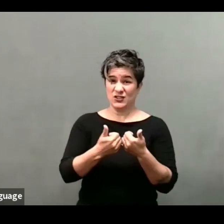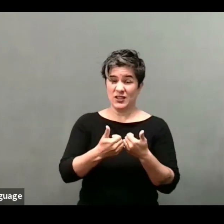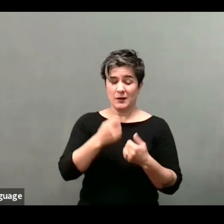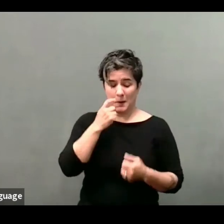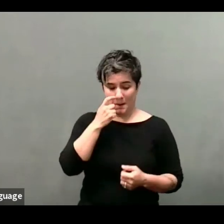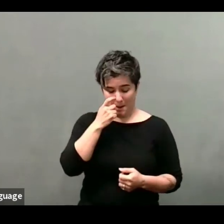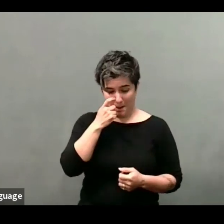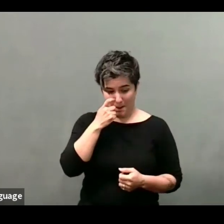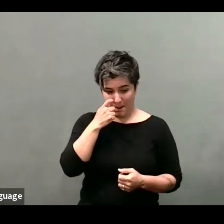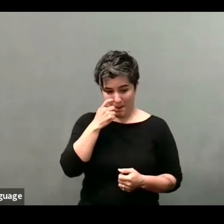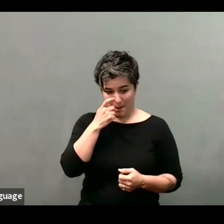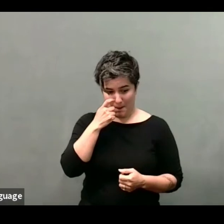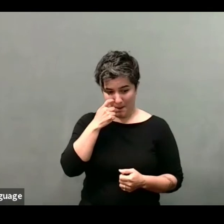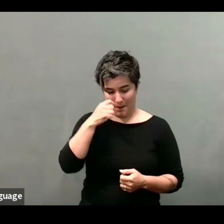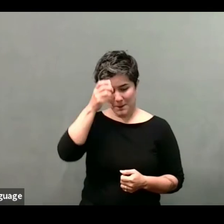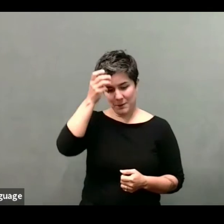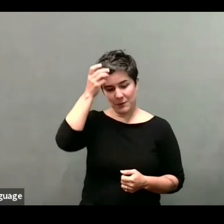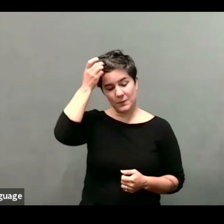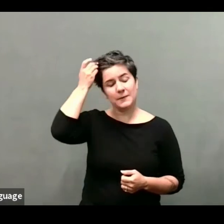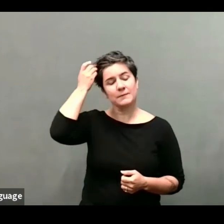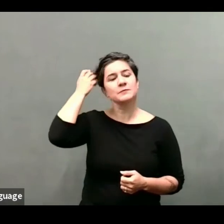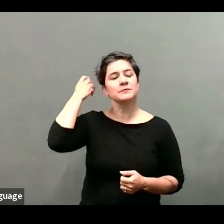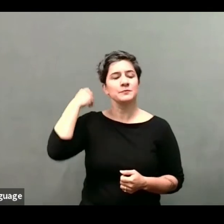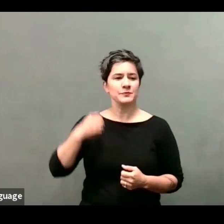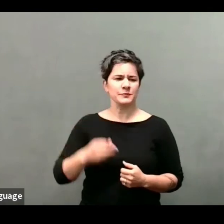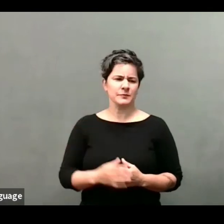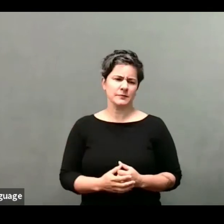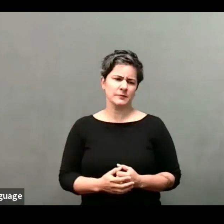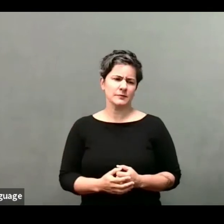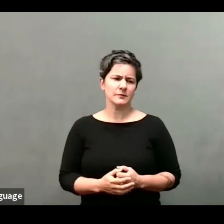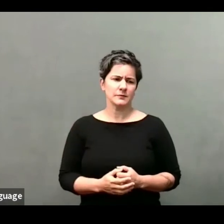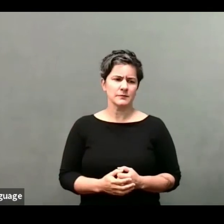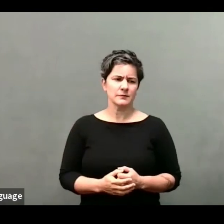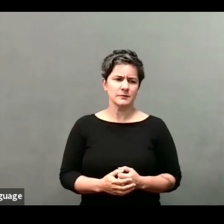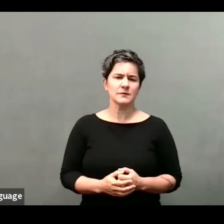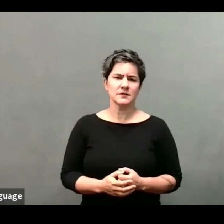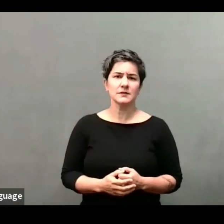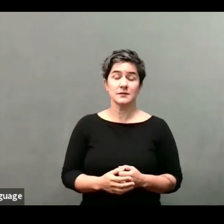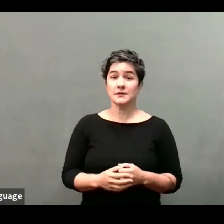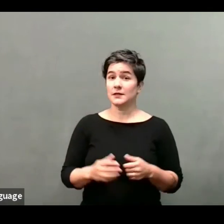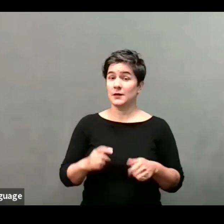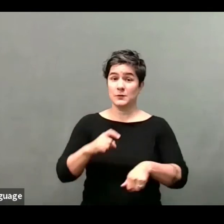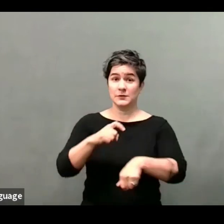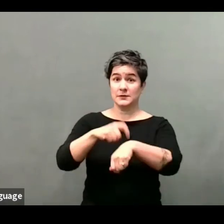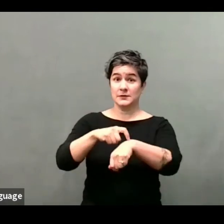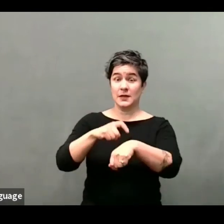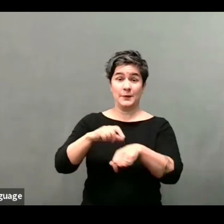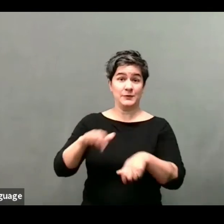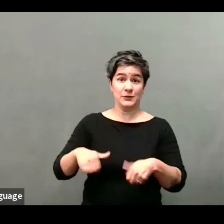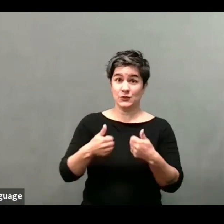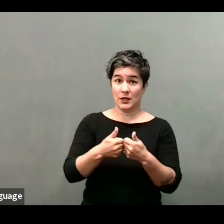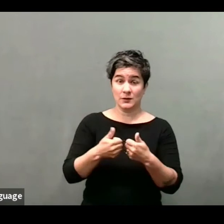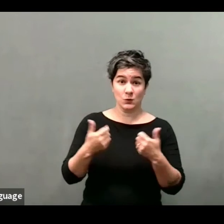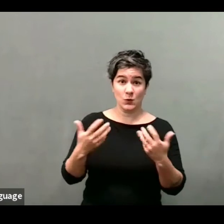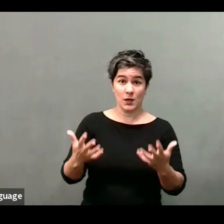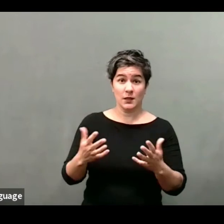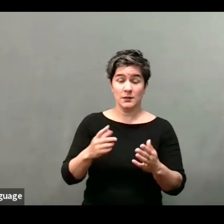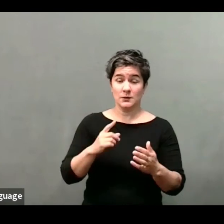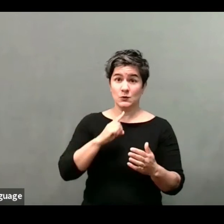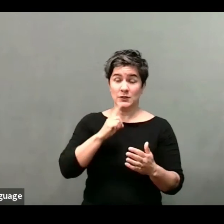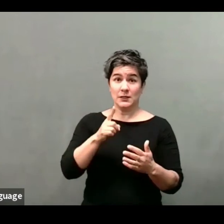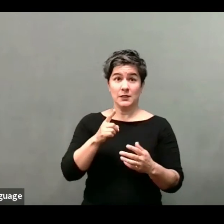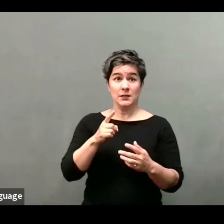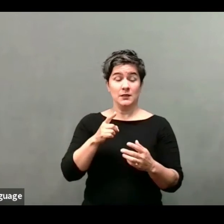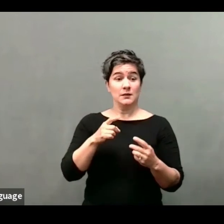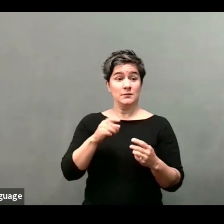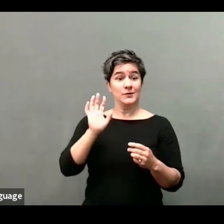it challenging for a couple of reasons. Well, actually, it's kind of just one reason in a few different ways. The main challenge that I found was